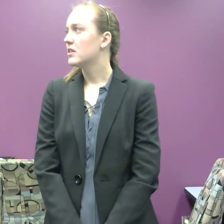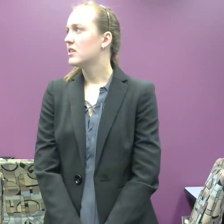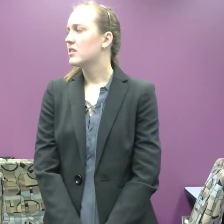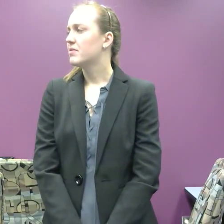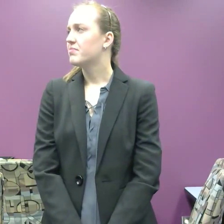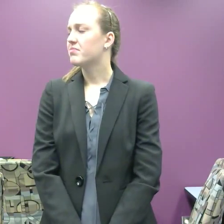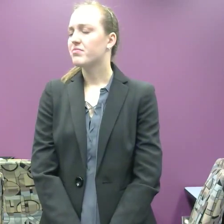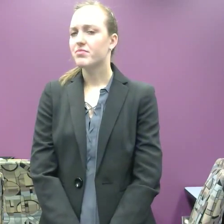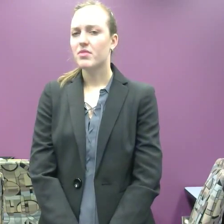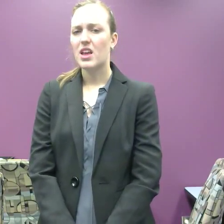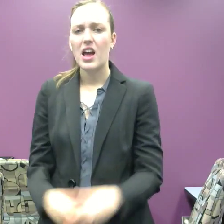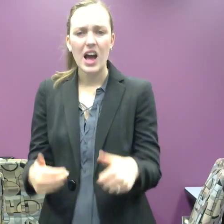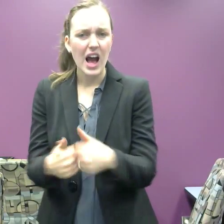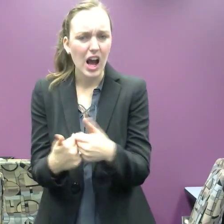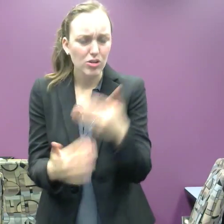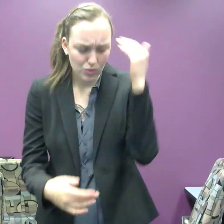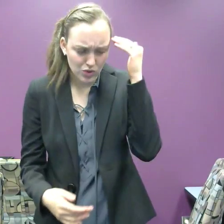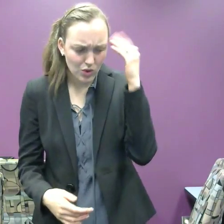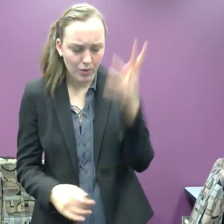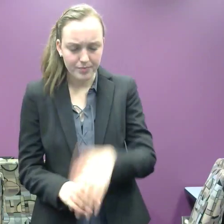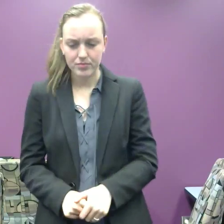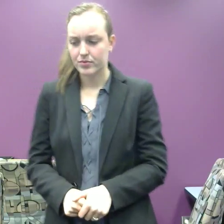It's closer to 0, okay.